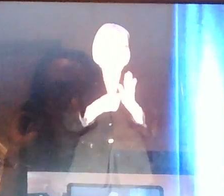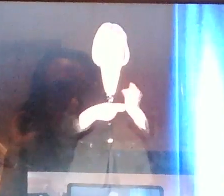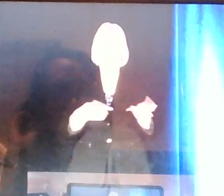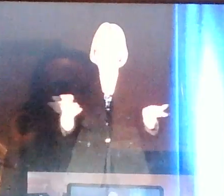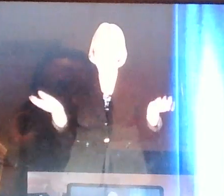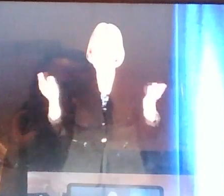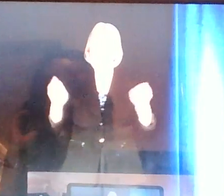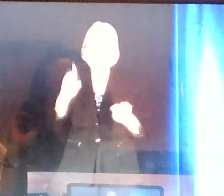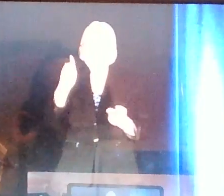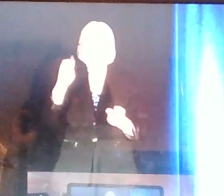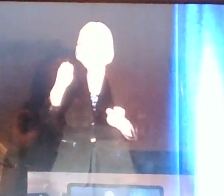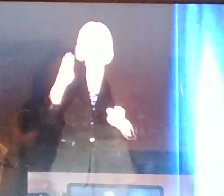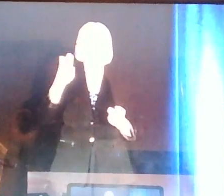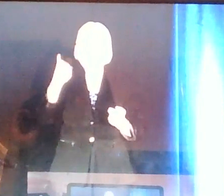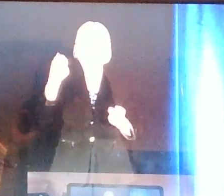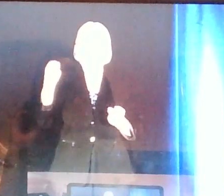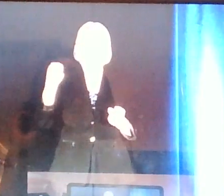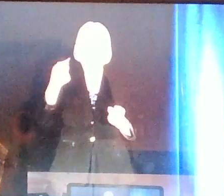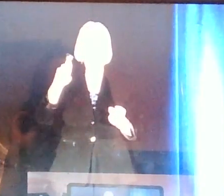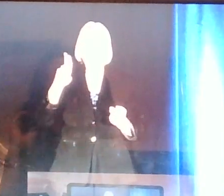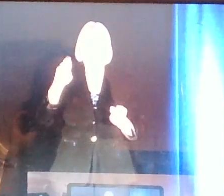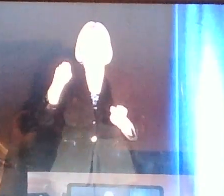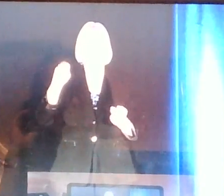there hasn't been a lot of research. For example,